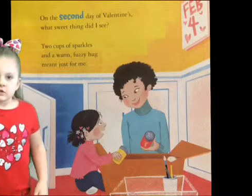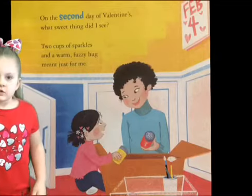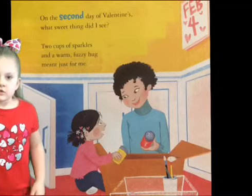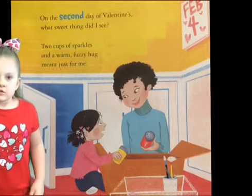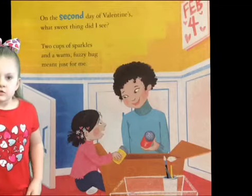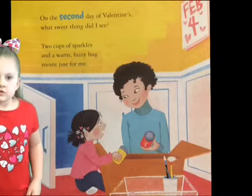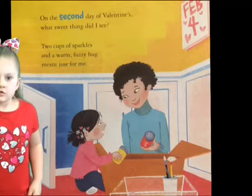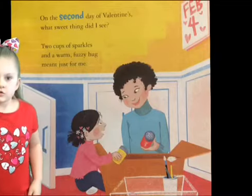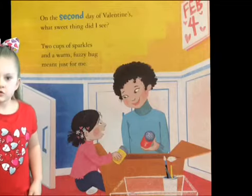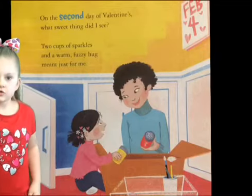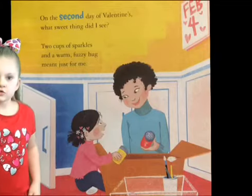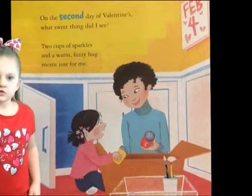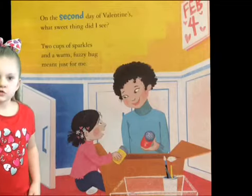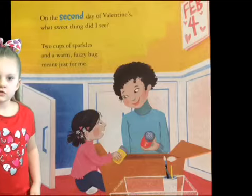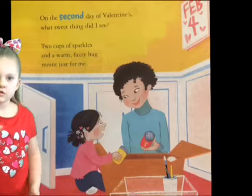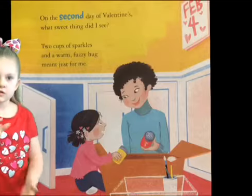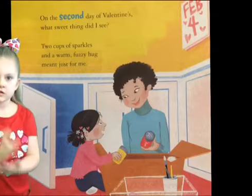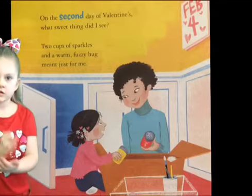Two cups of buckle.